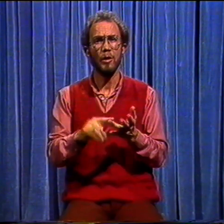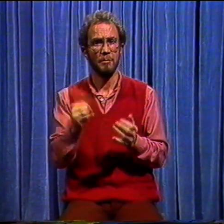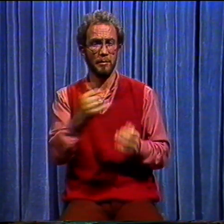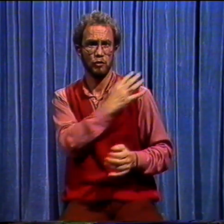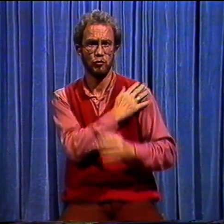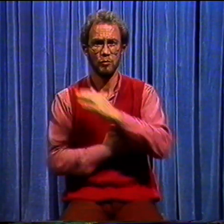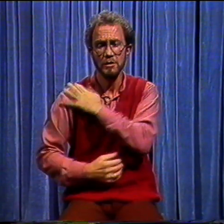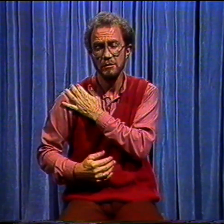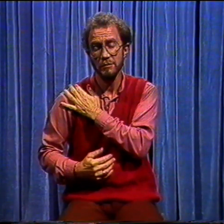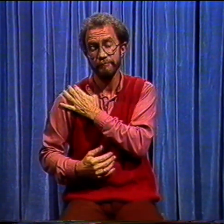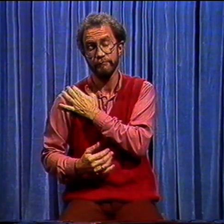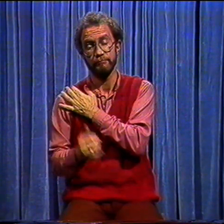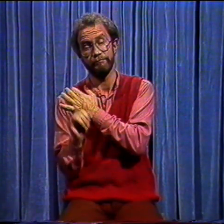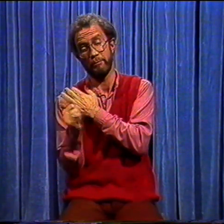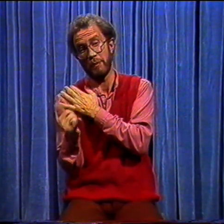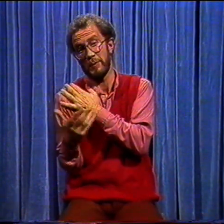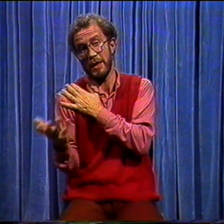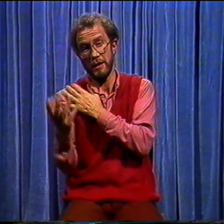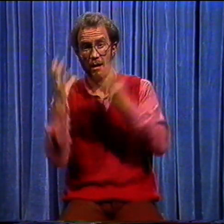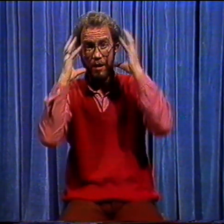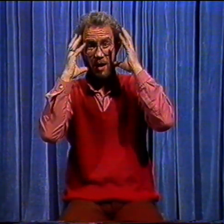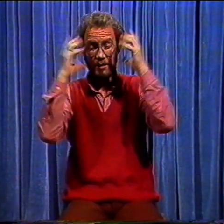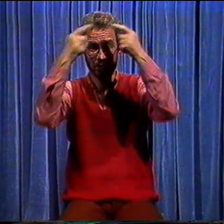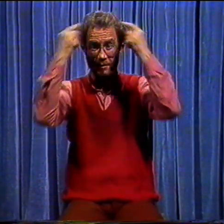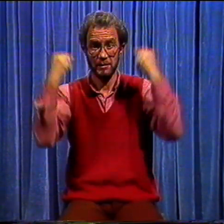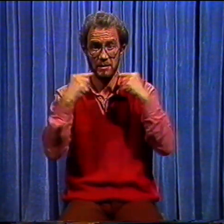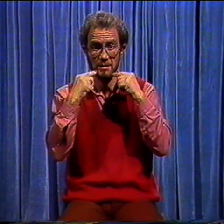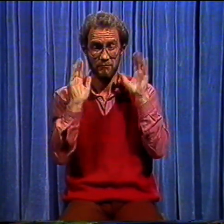So it might be the shoulders, might be the whole head,